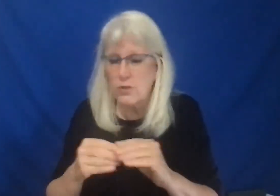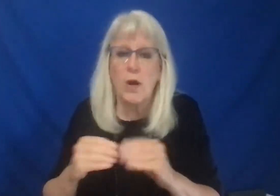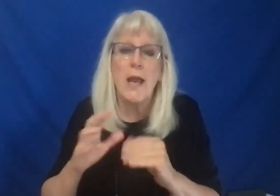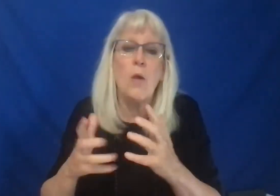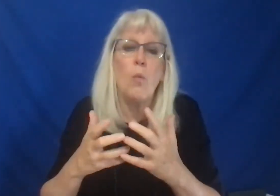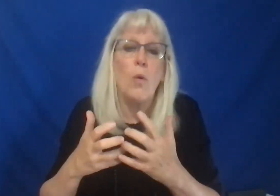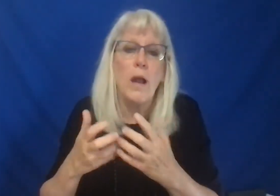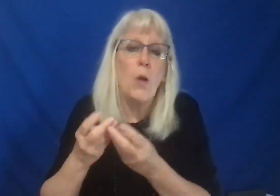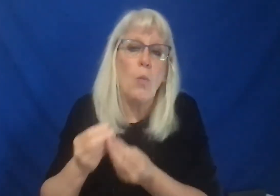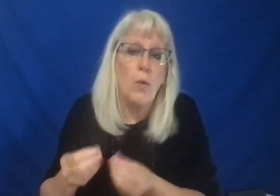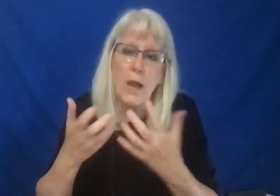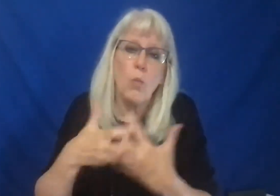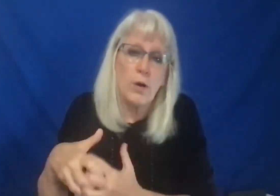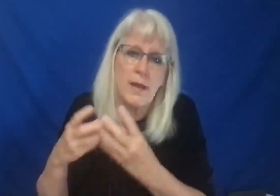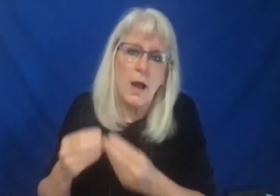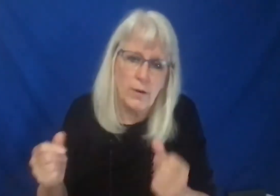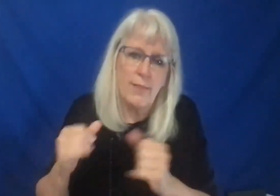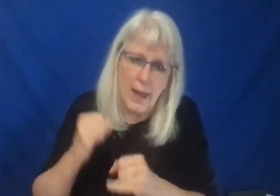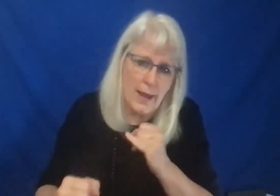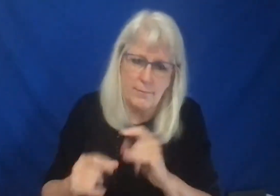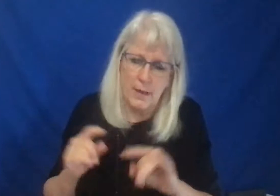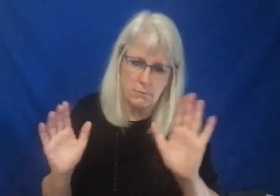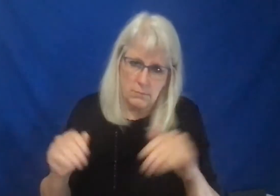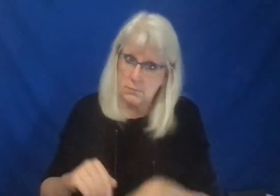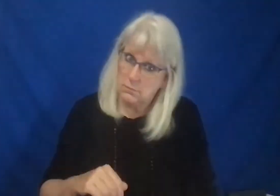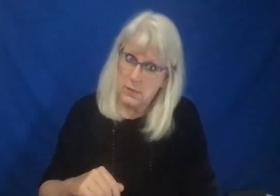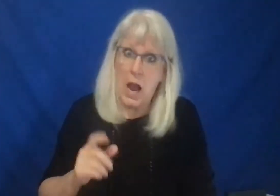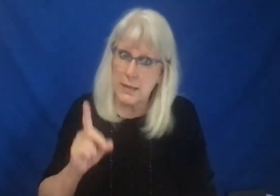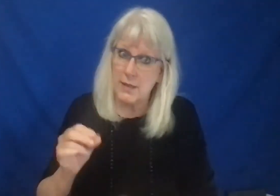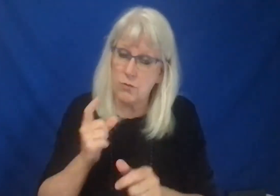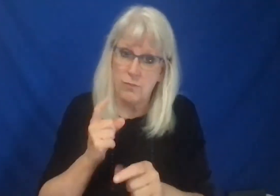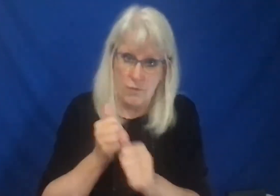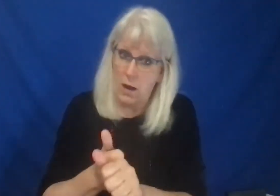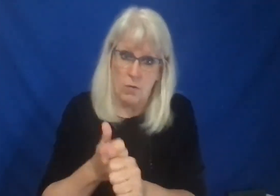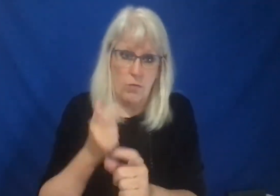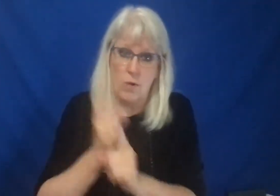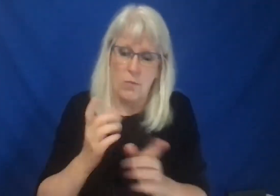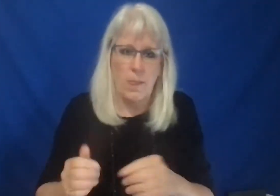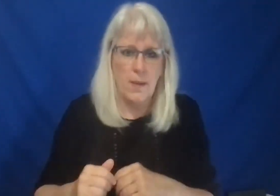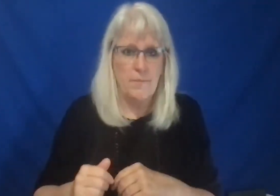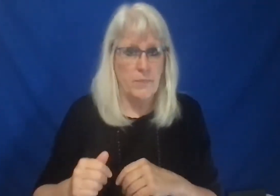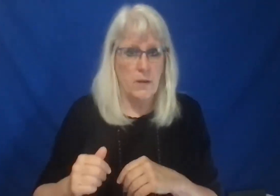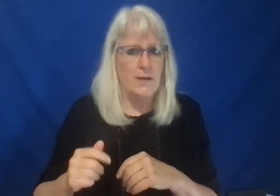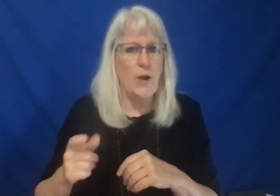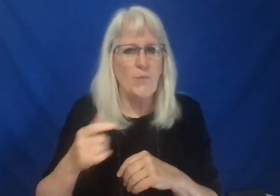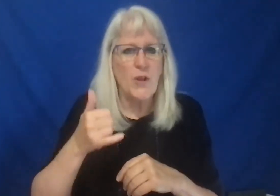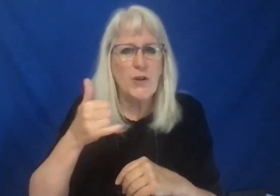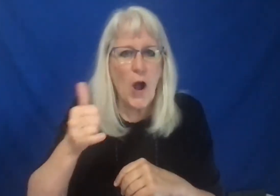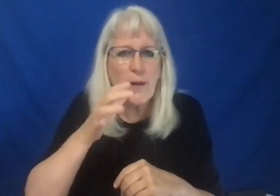And then, of course, you know, it's amazing how calling all these parents and saying, you know, your children are welcome to